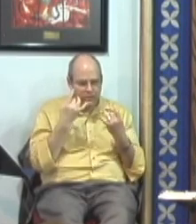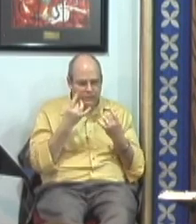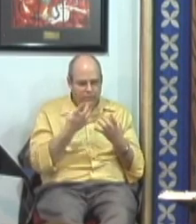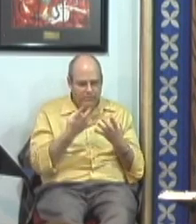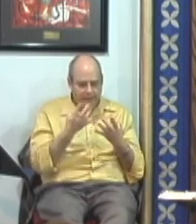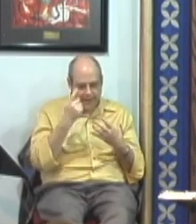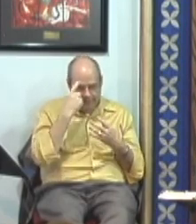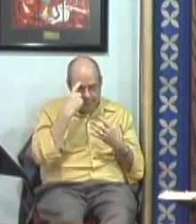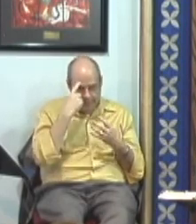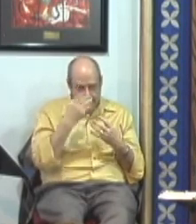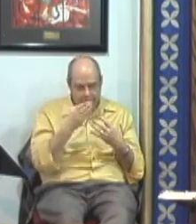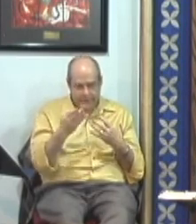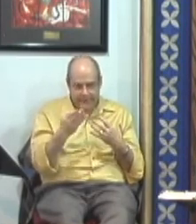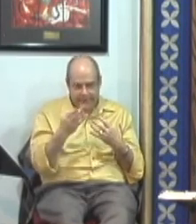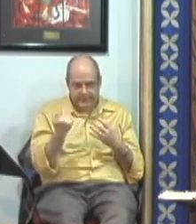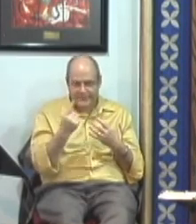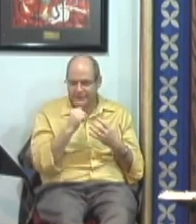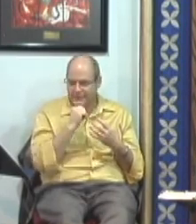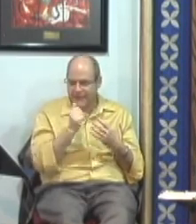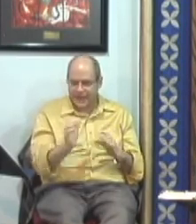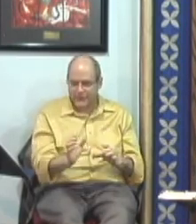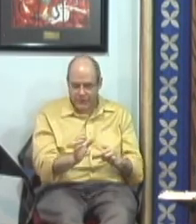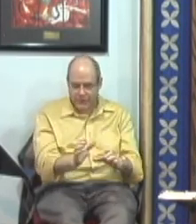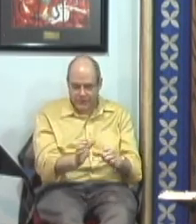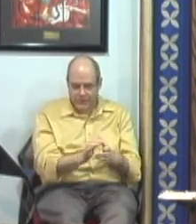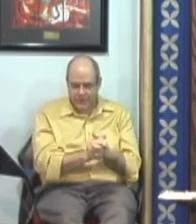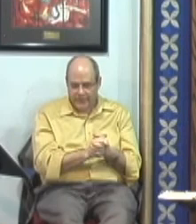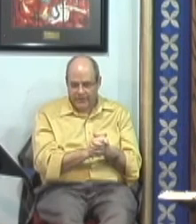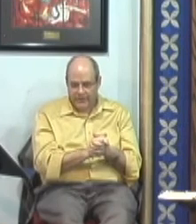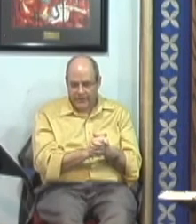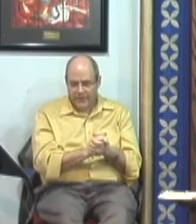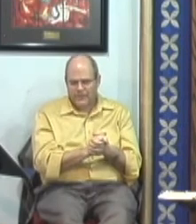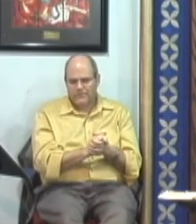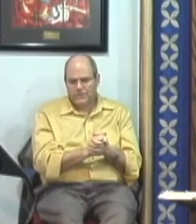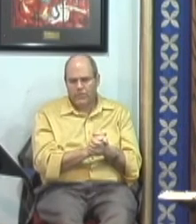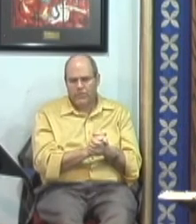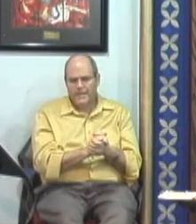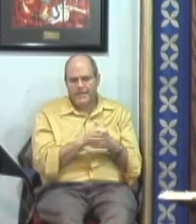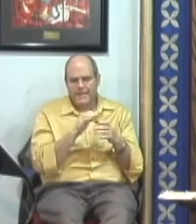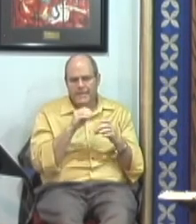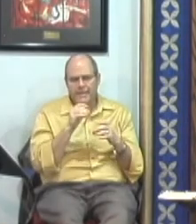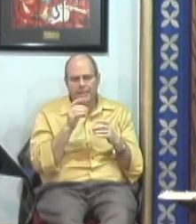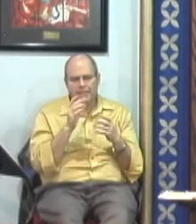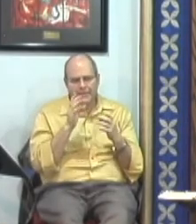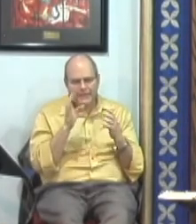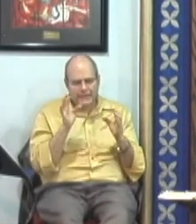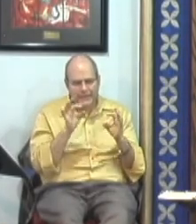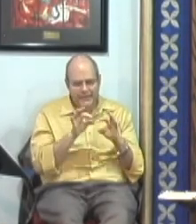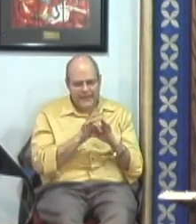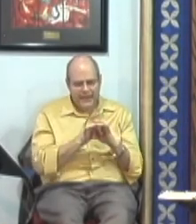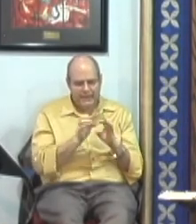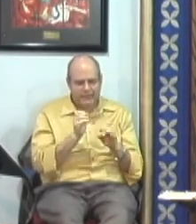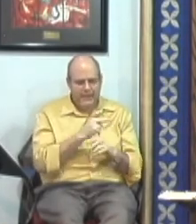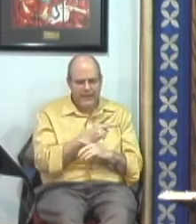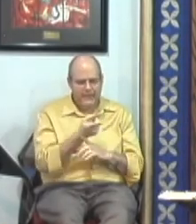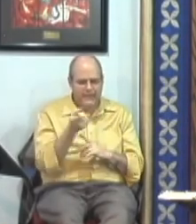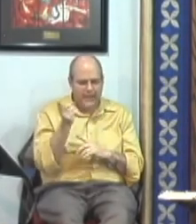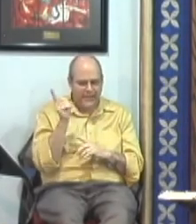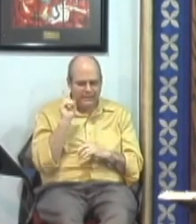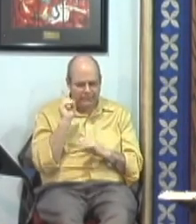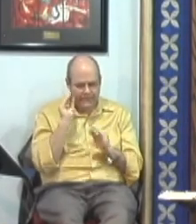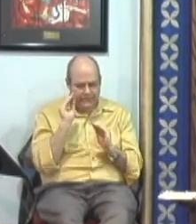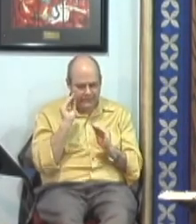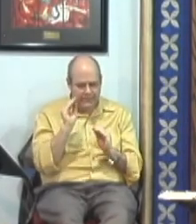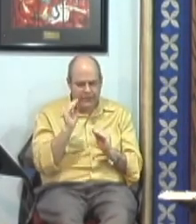other thing that somebody didn't do that they were supposed to do for us. So in a sense, to connect this back to last week's